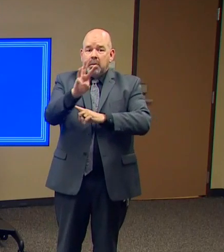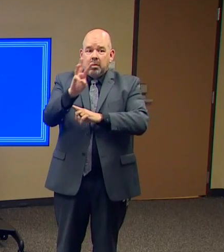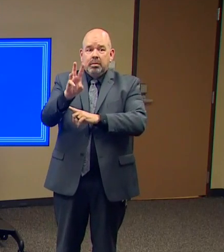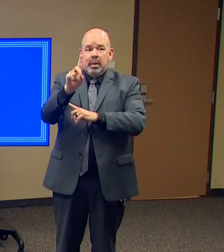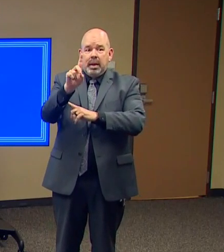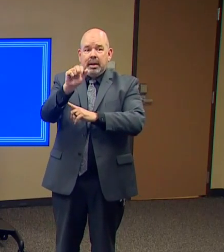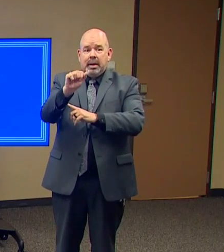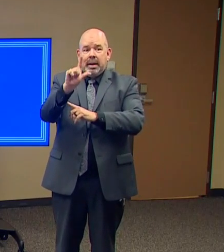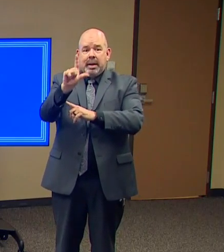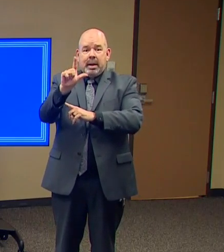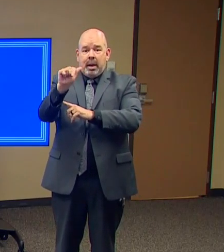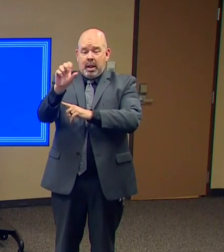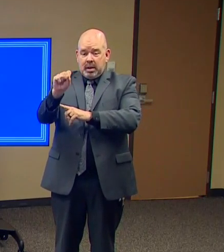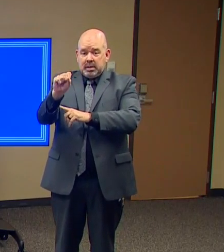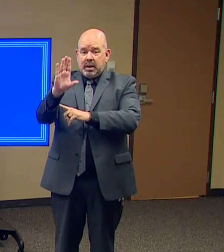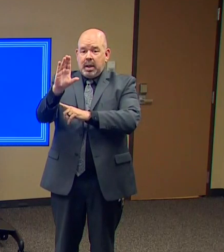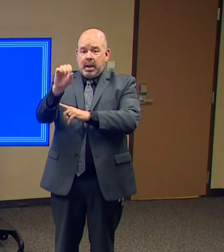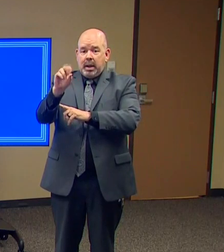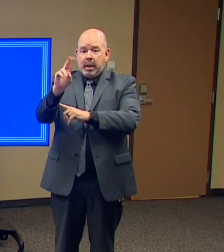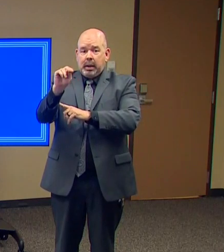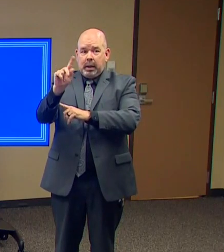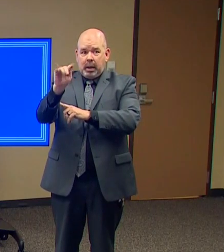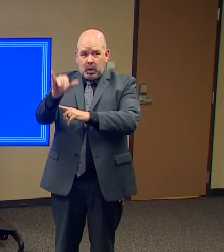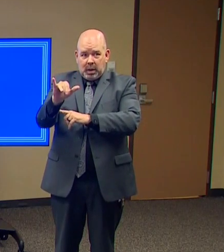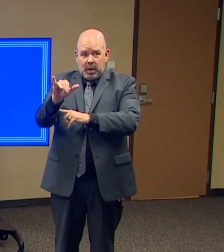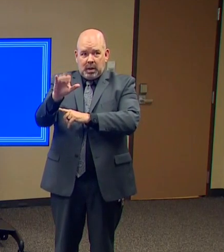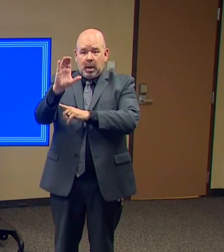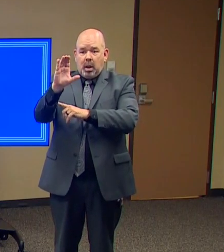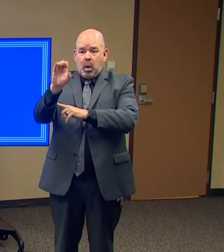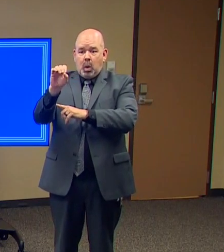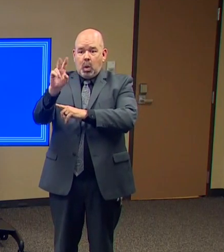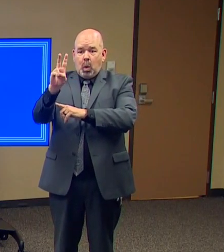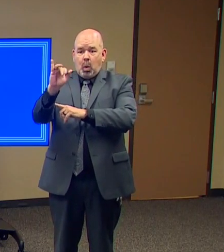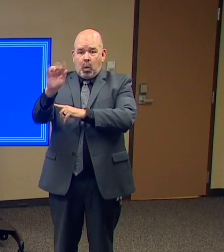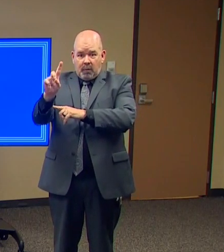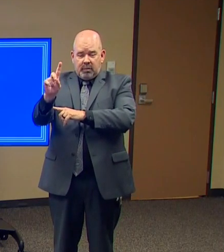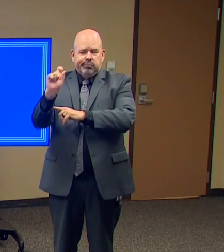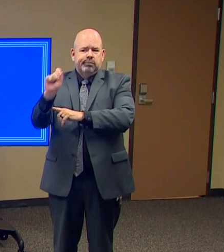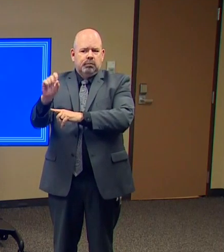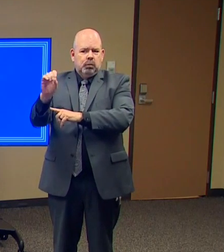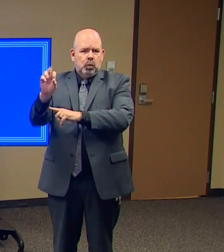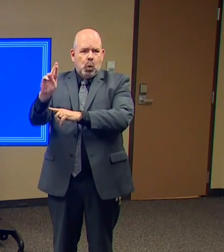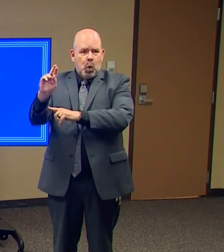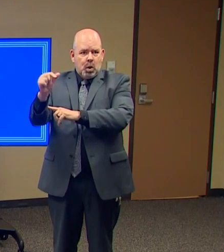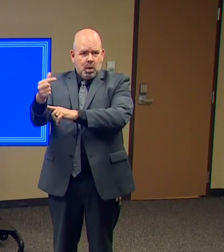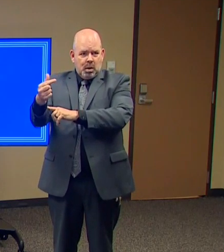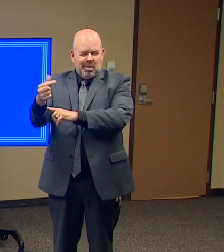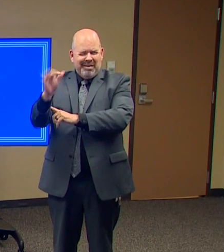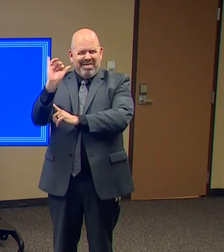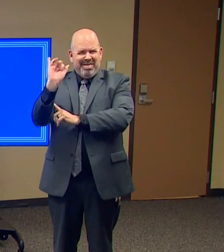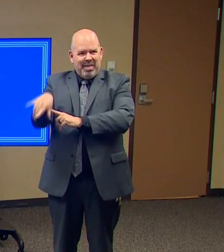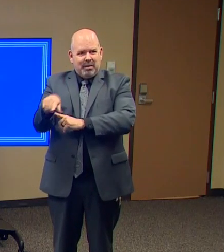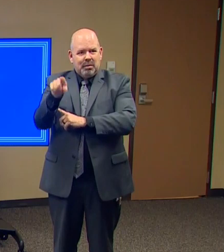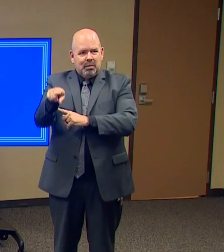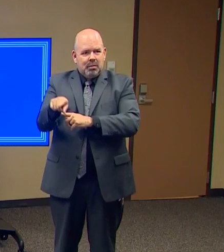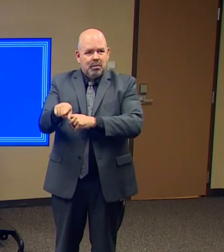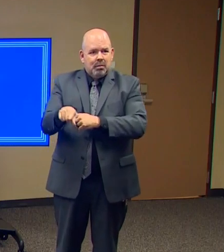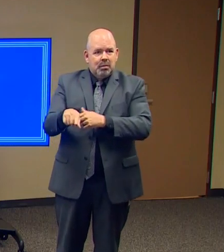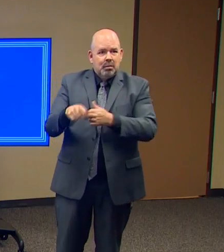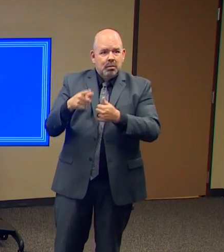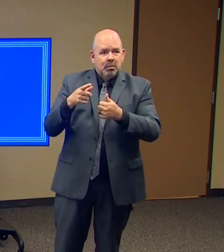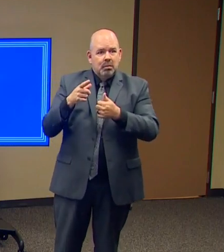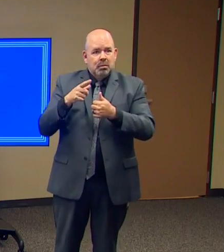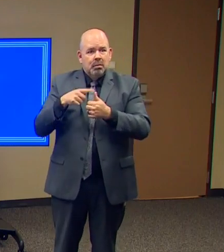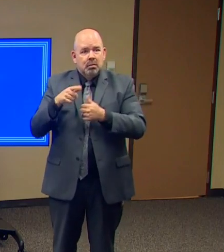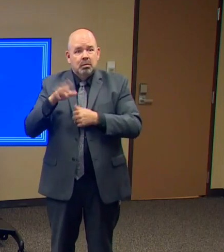but I want to point out a few key things for multifamily dwellings to keep in mind. Routinely clean all frequently